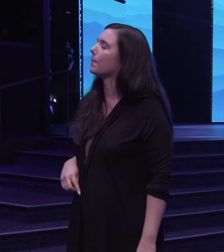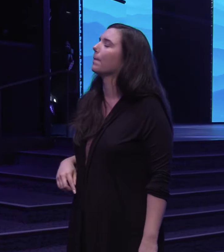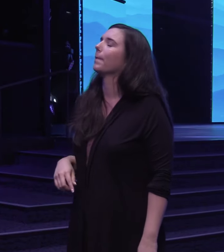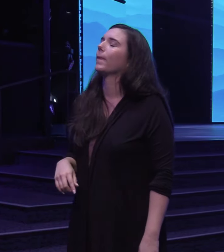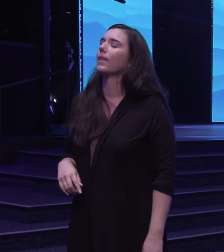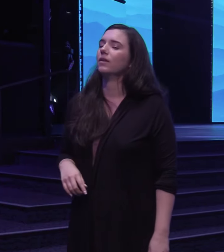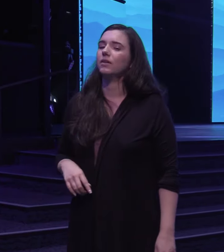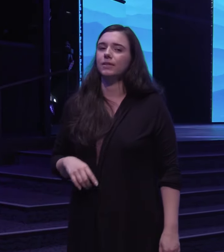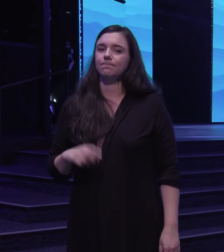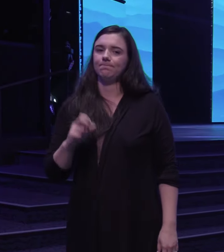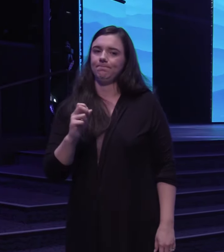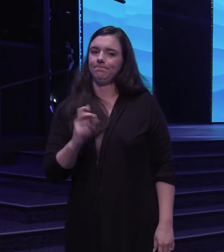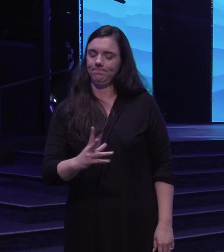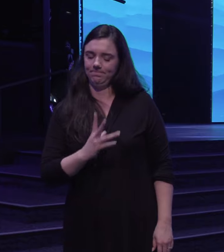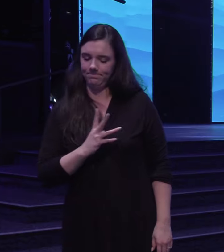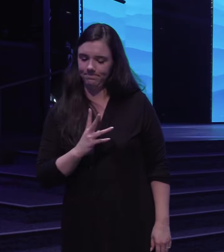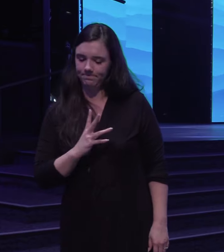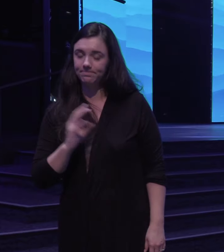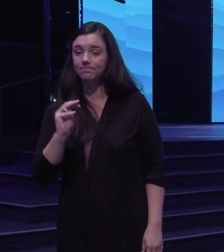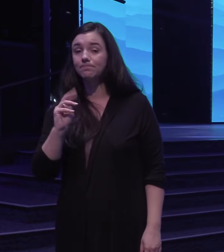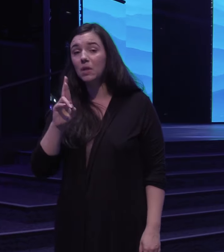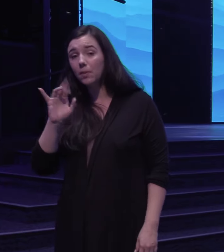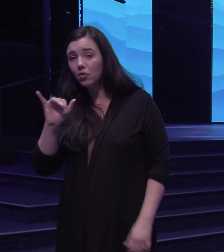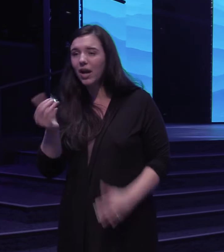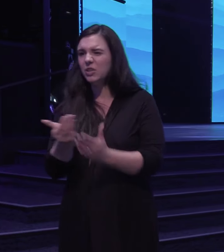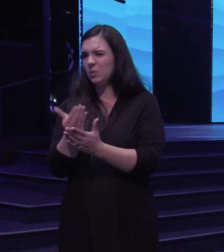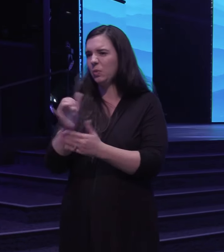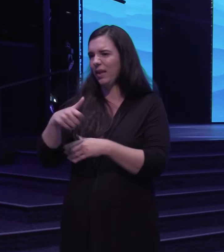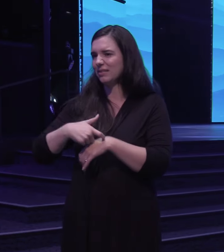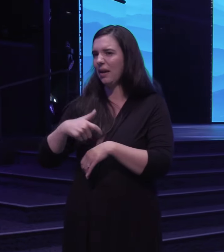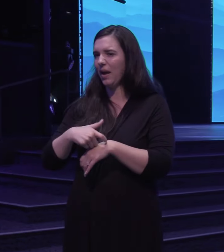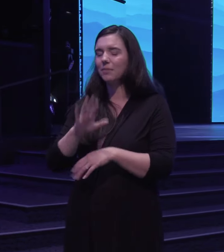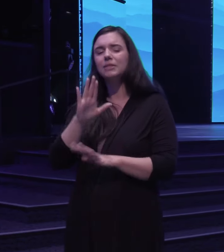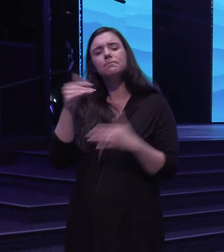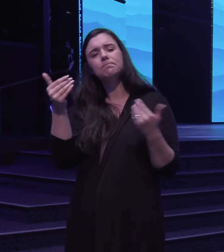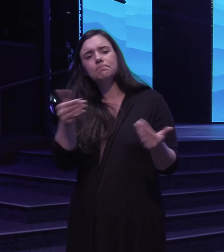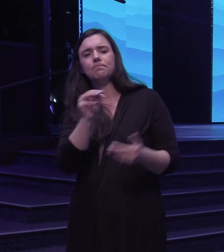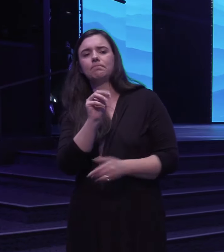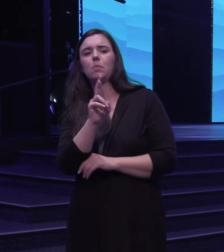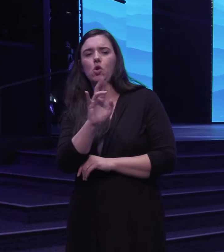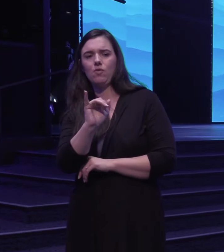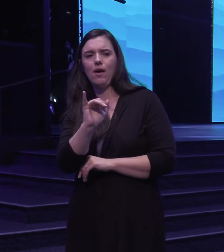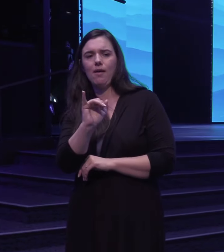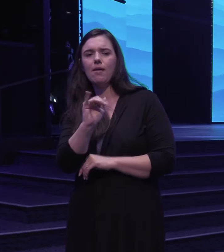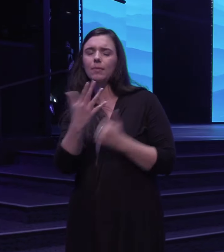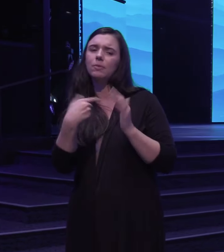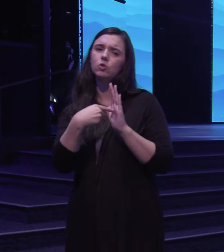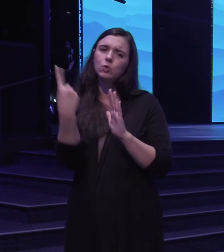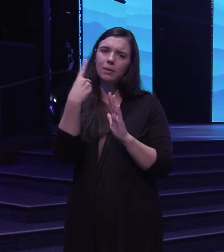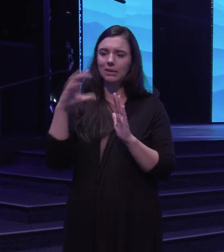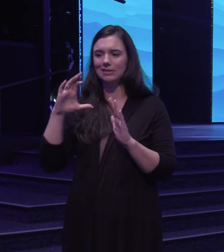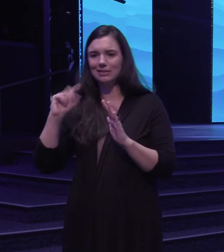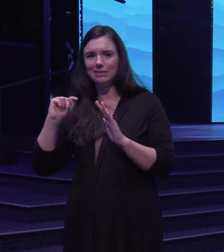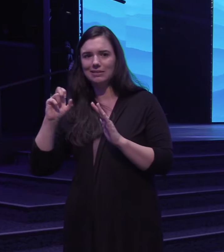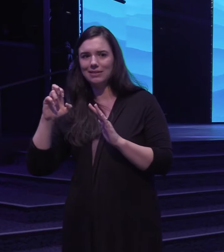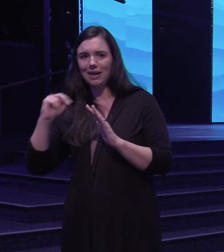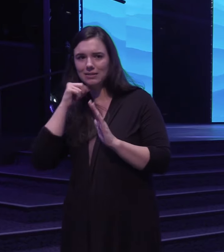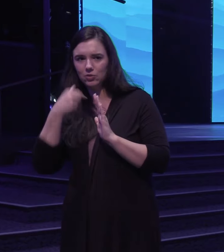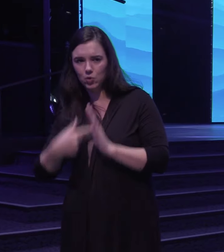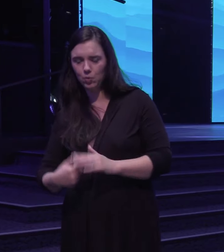And I said, okay. MRIs were new at that time. I said, let's do an MRI. Maybe it'll show us something the CAT scan didn't show